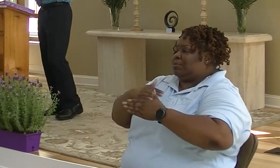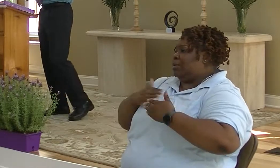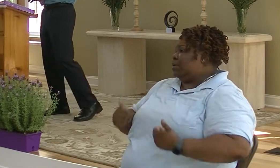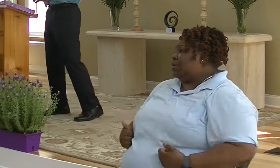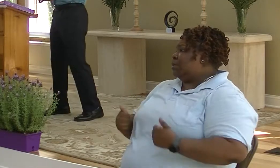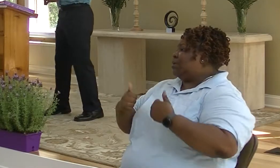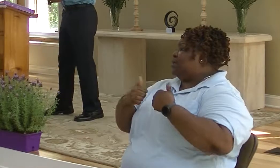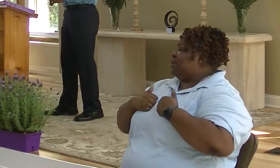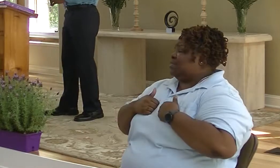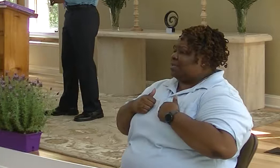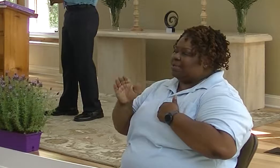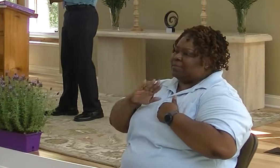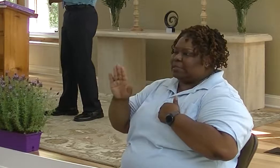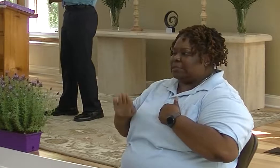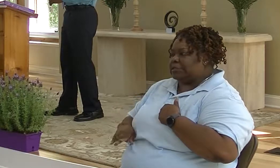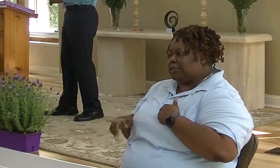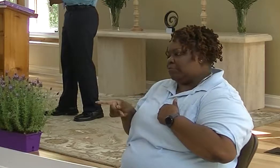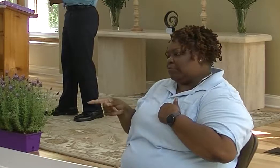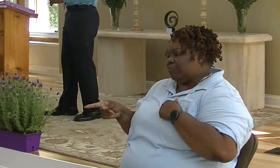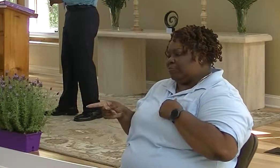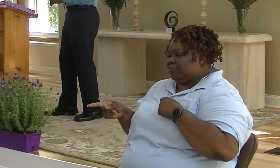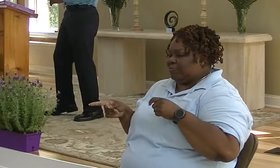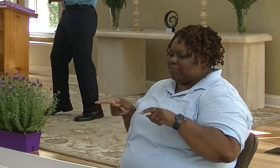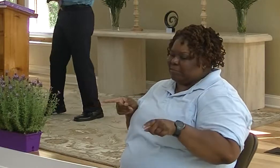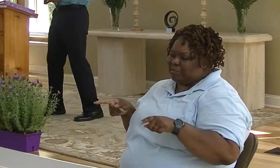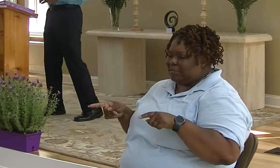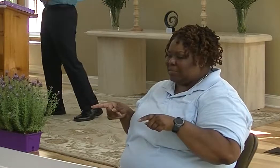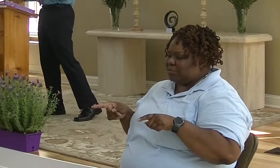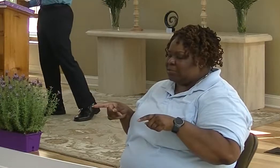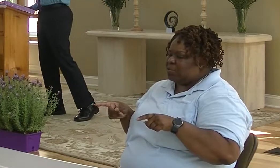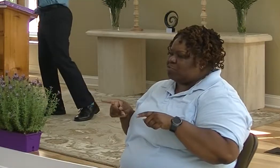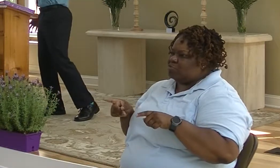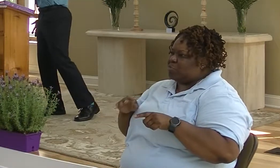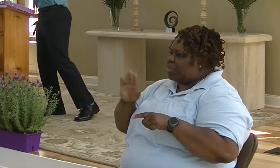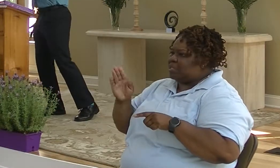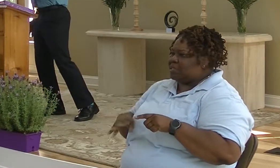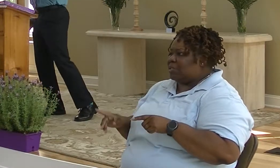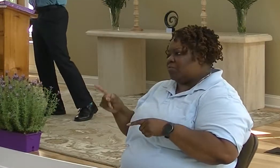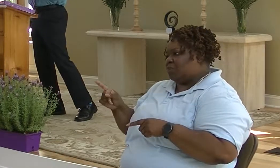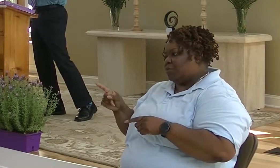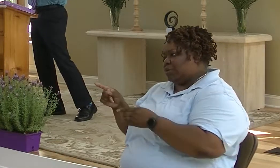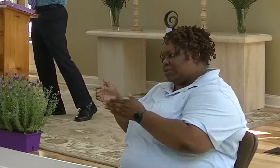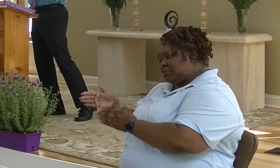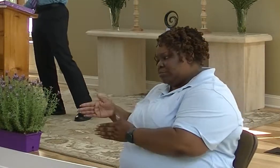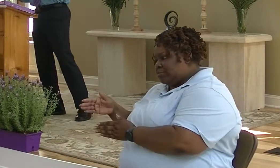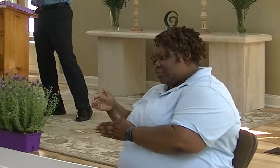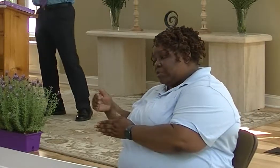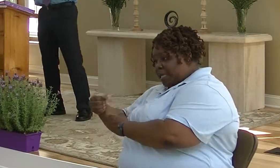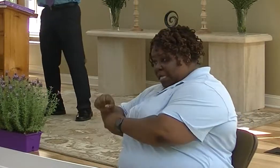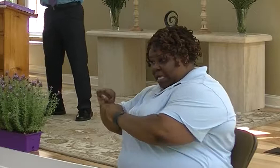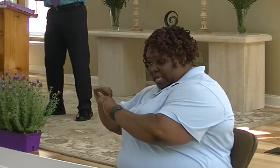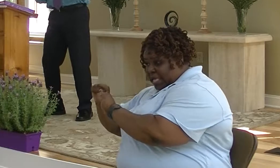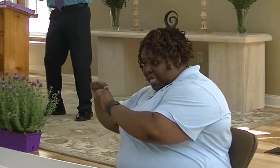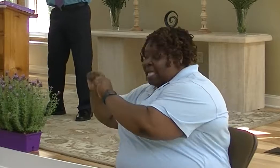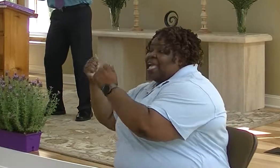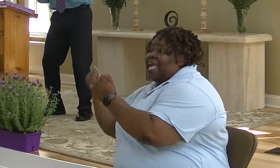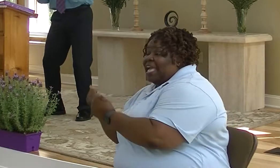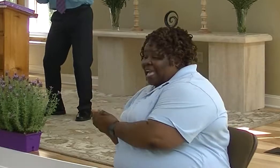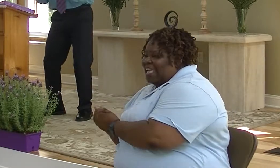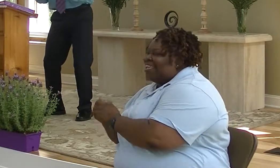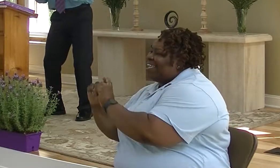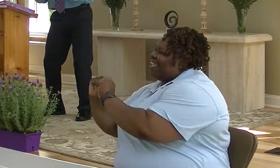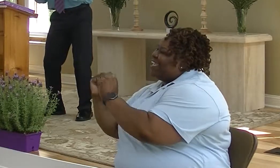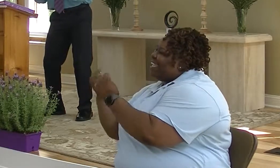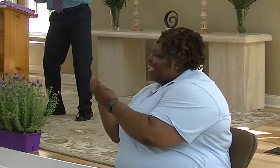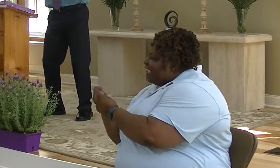Because it's never a one-sided thing. Any dream that we have is never a one-sided thing. Because the moment we're working with spiritual